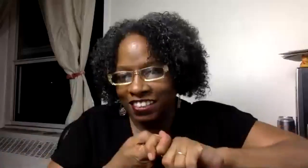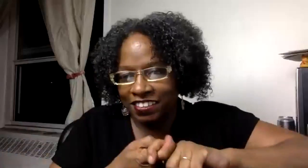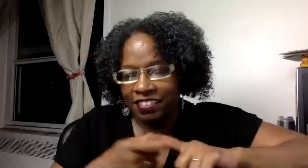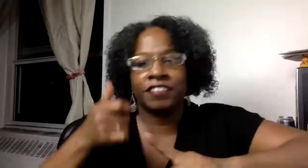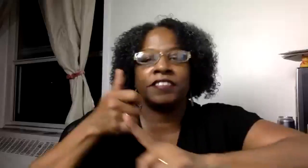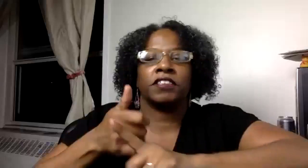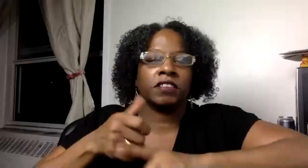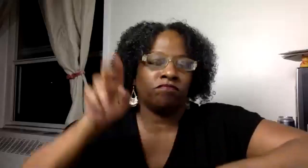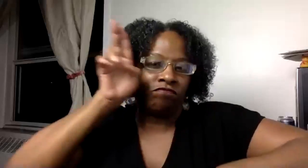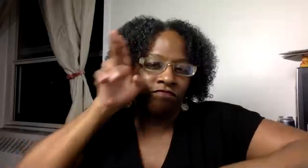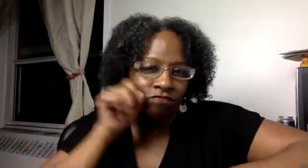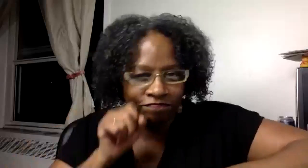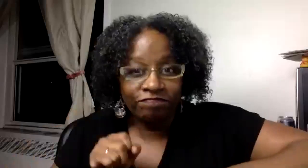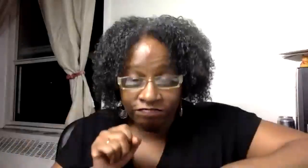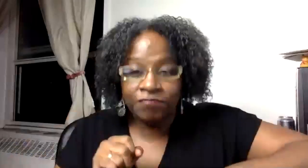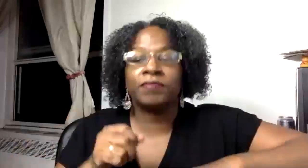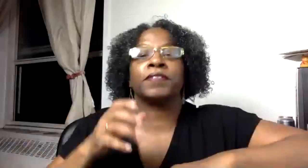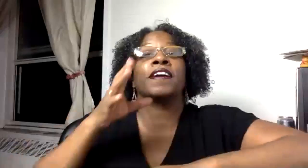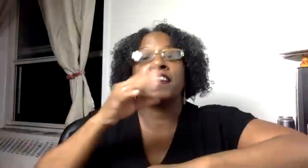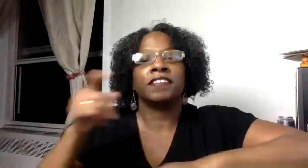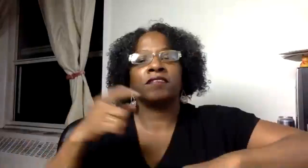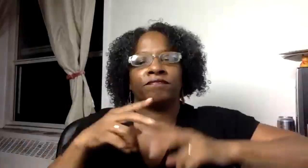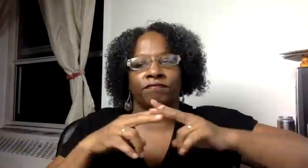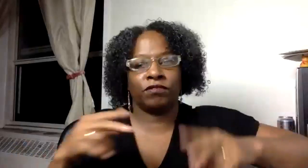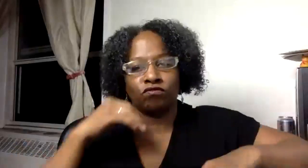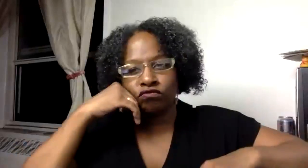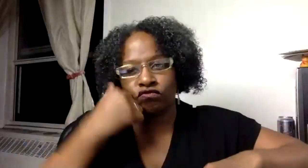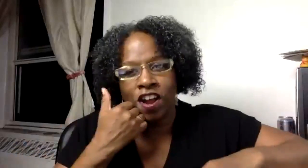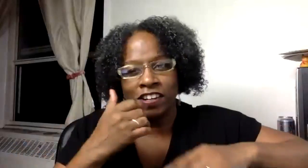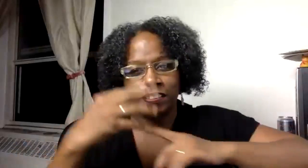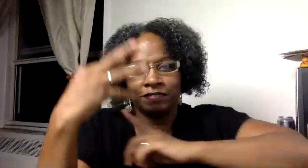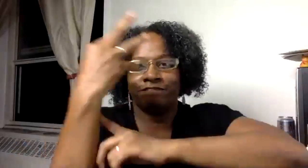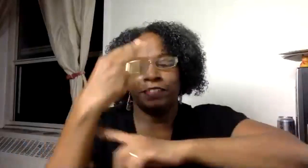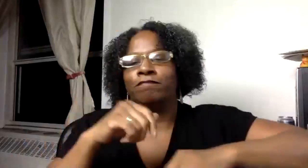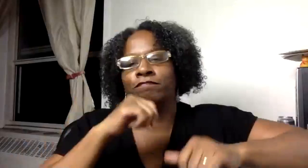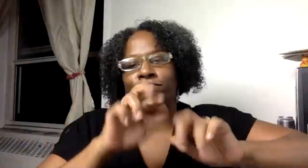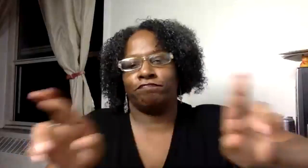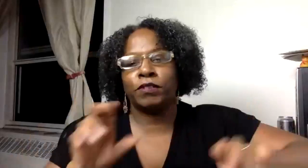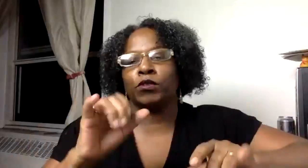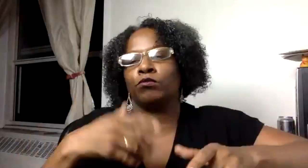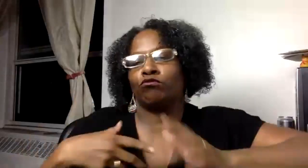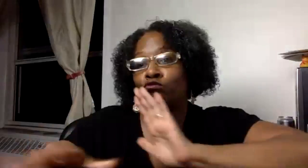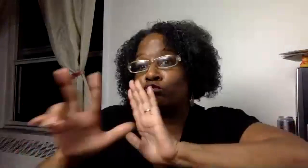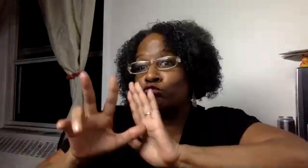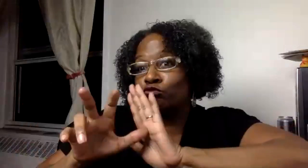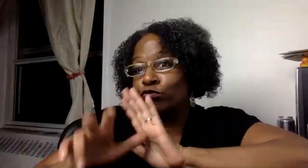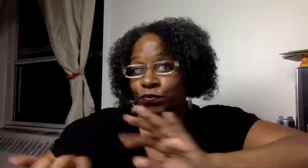iPad. Computer audio muted. Video on. Jeremy Best. Computer audio muted. Video